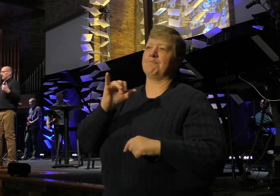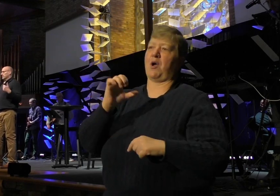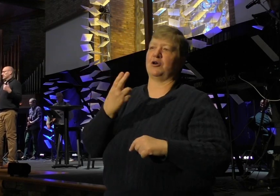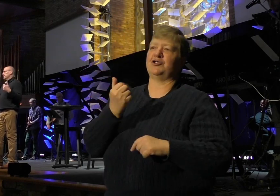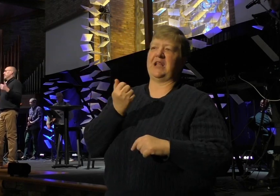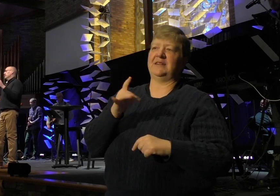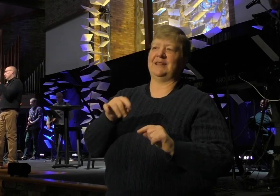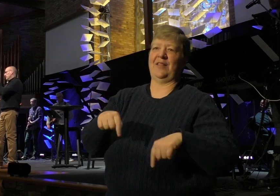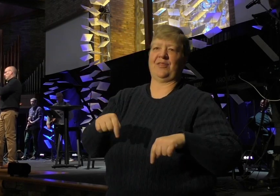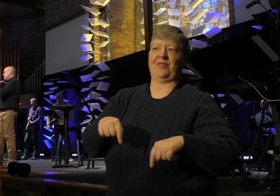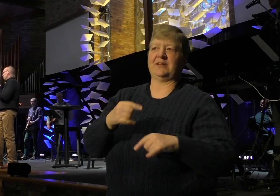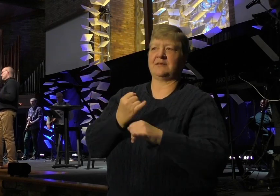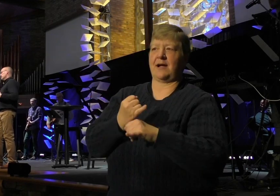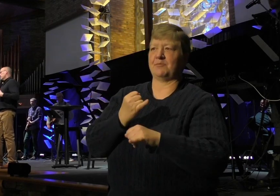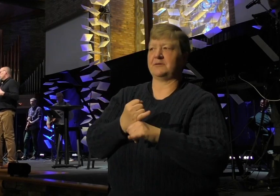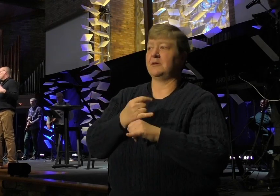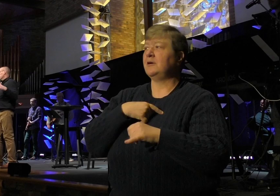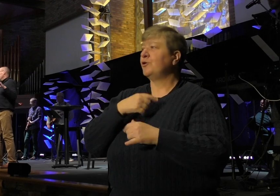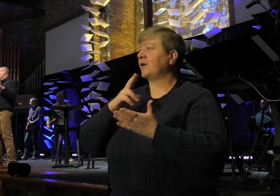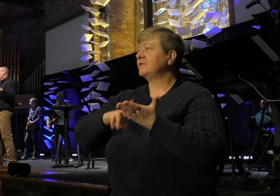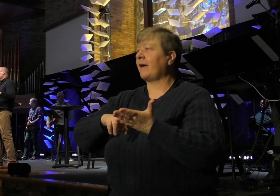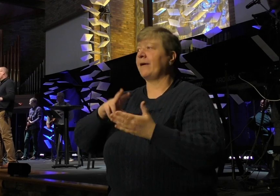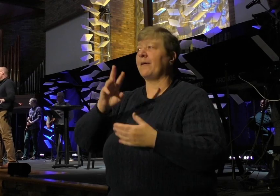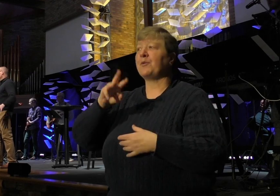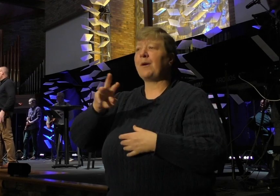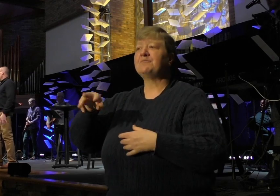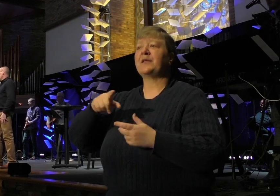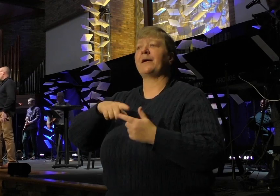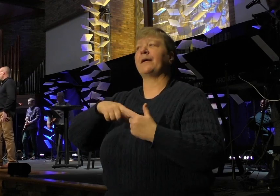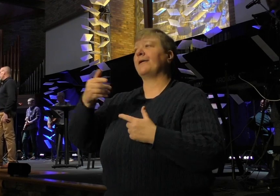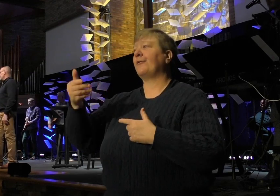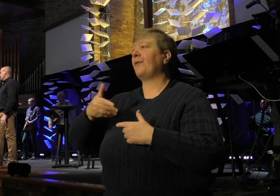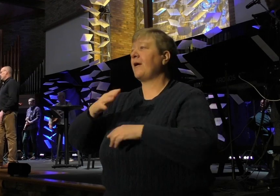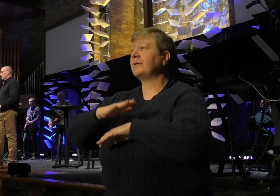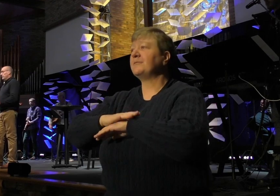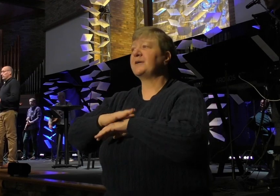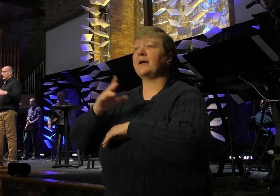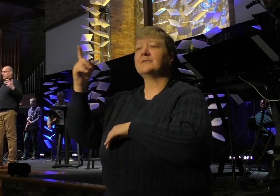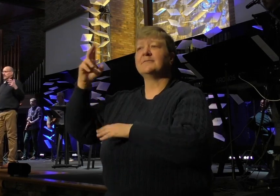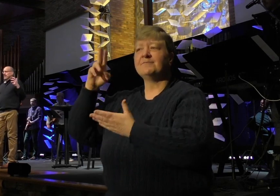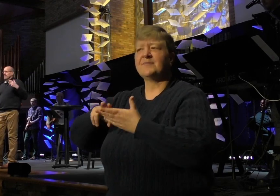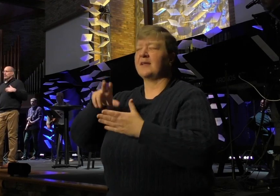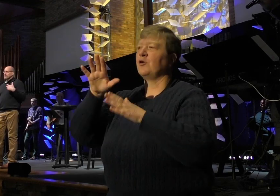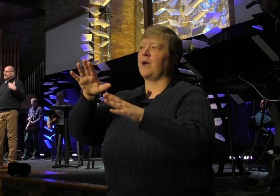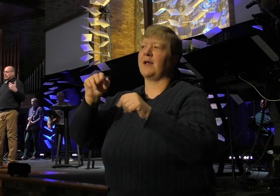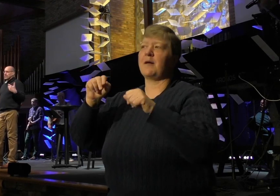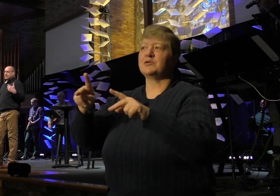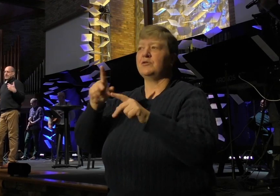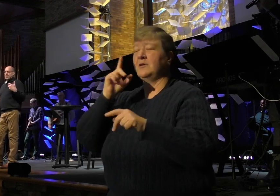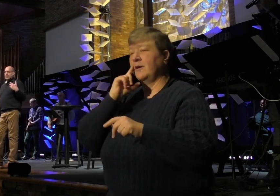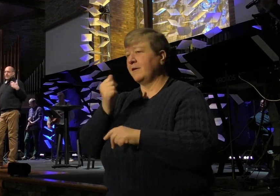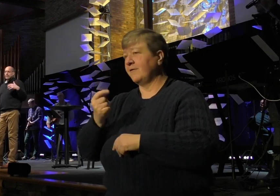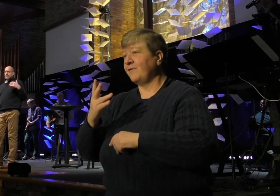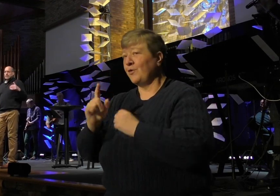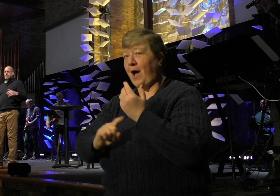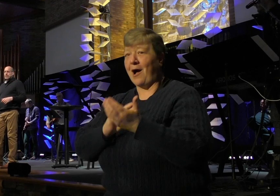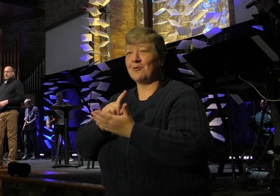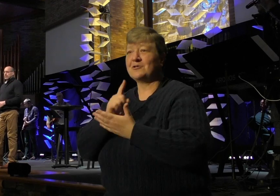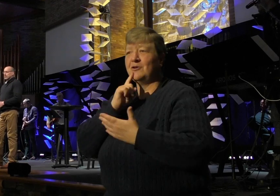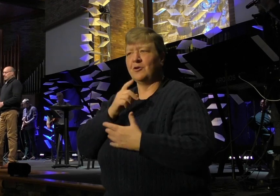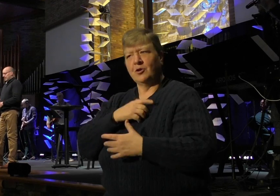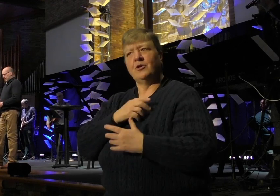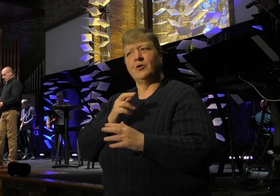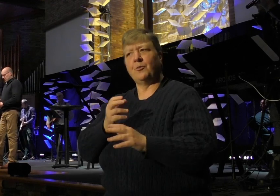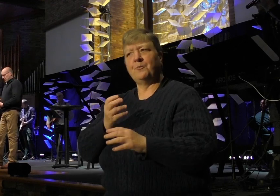app, through the website, and go to the welcome desk if you want. Great, great opportunity. A few hours, and you will be equipped, and you'll feel much